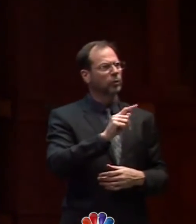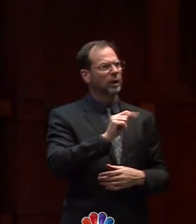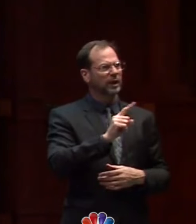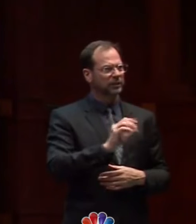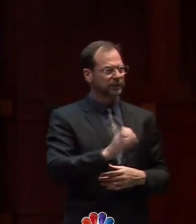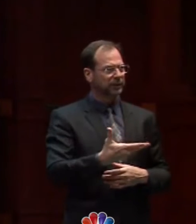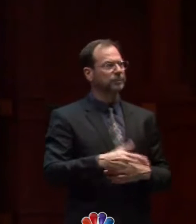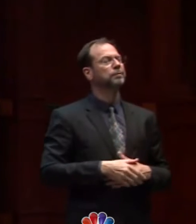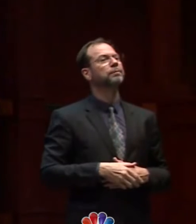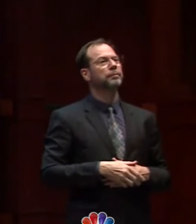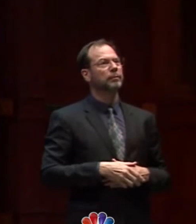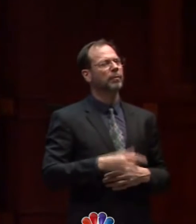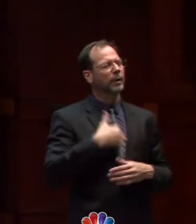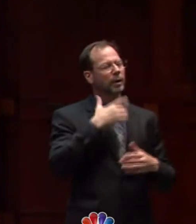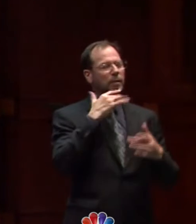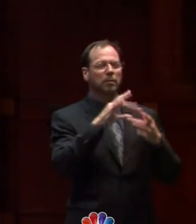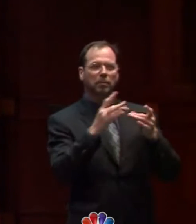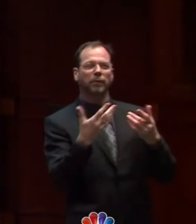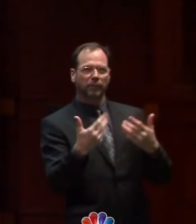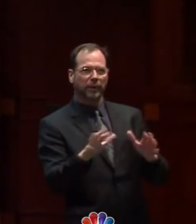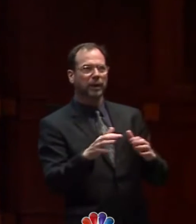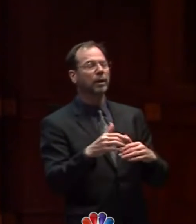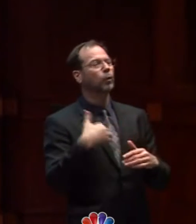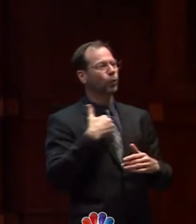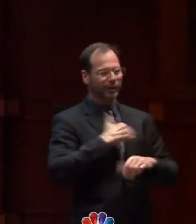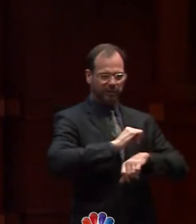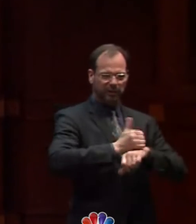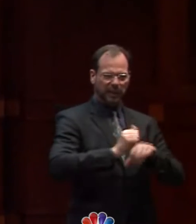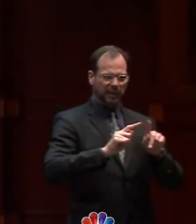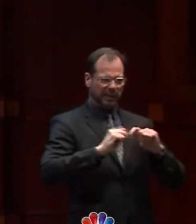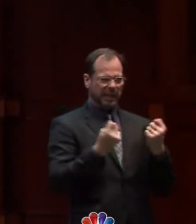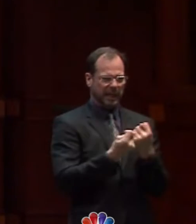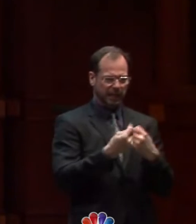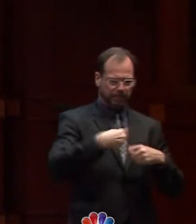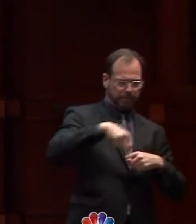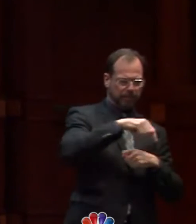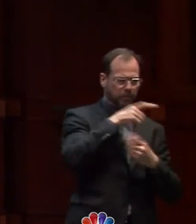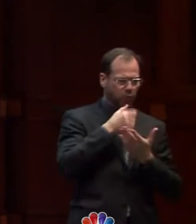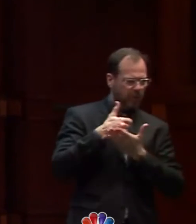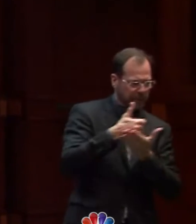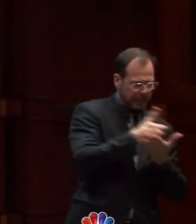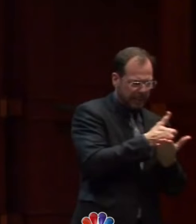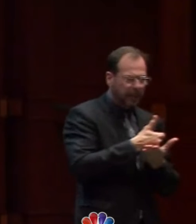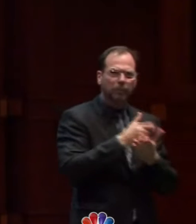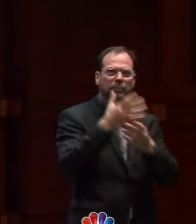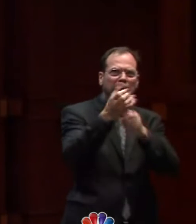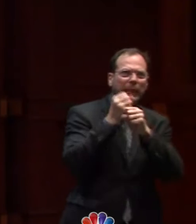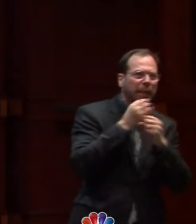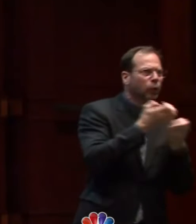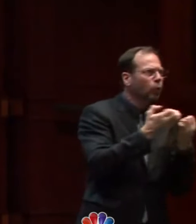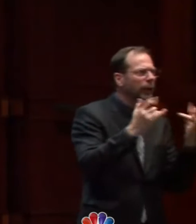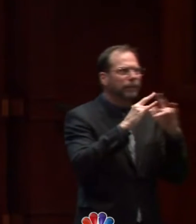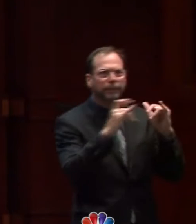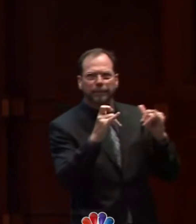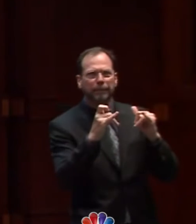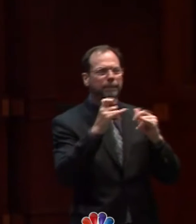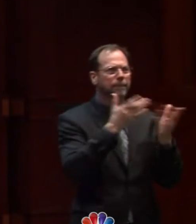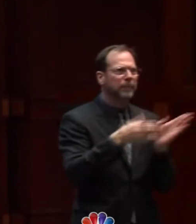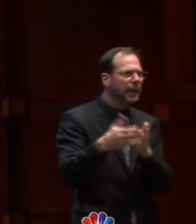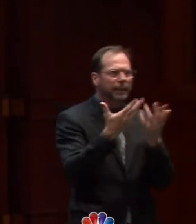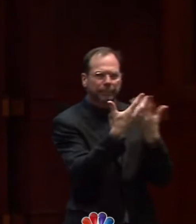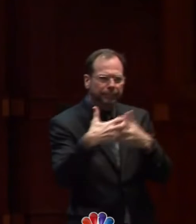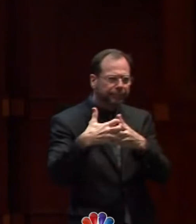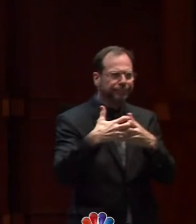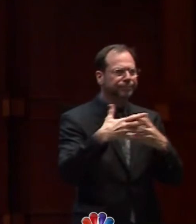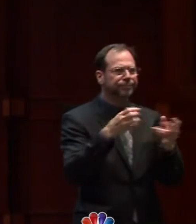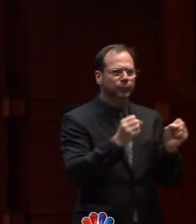earlier, we have created this strike force that's worked on supply chain, doing things like trying